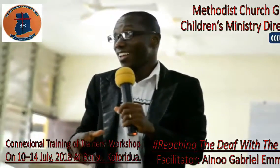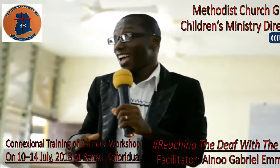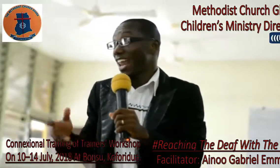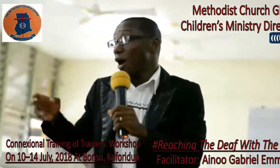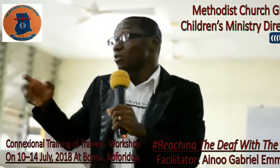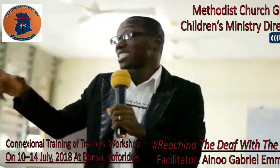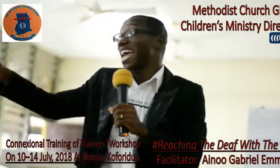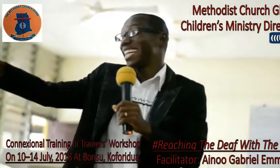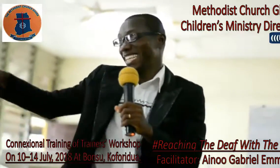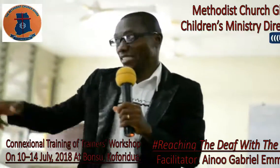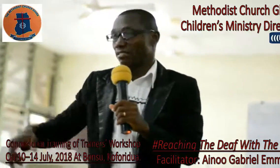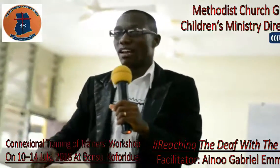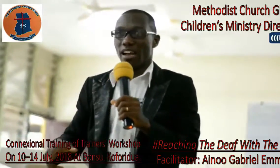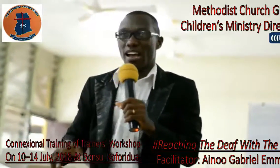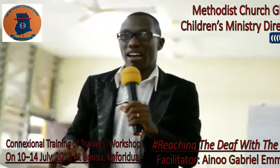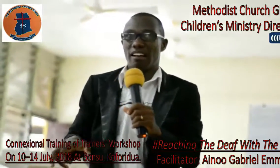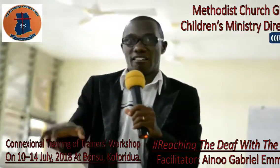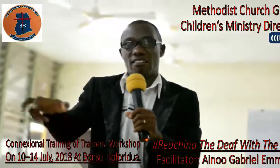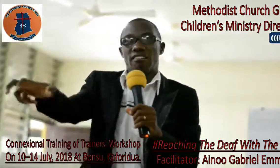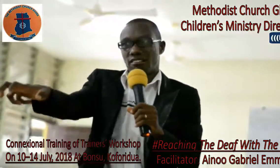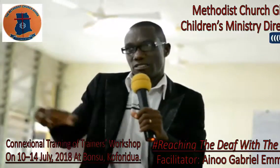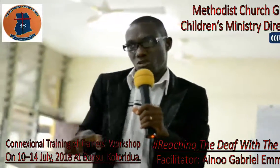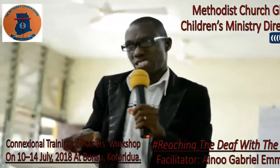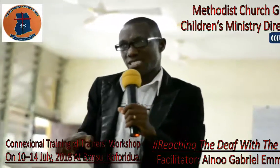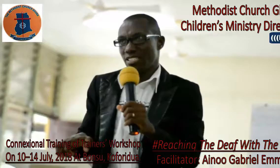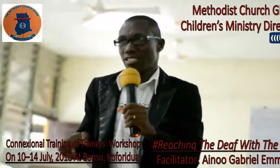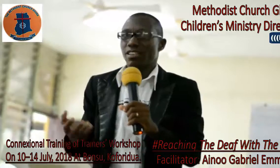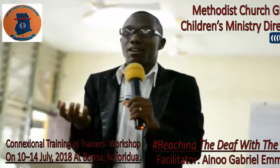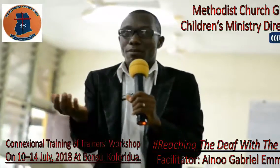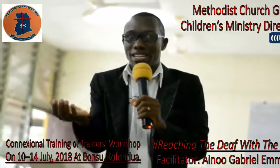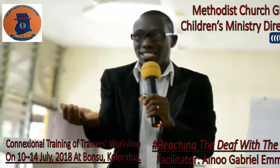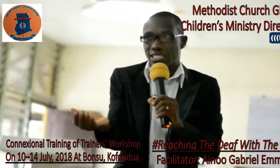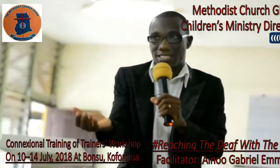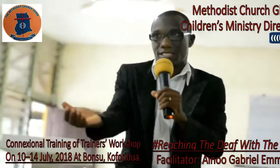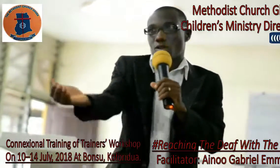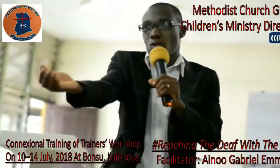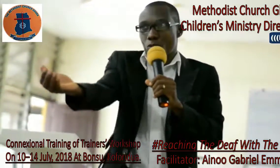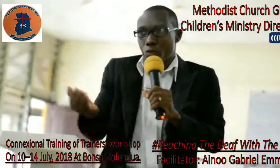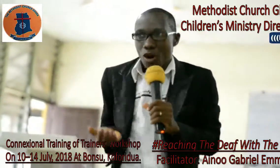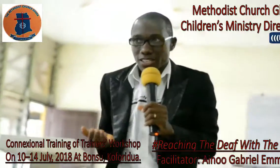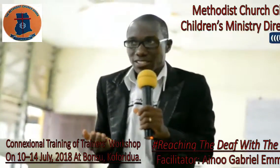You are stingy. Stingy is which one? And now we say this. You are stingy. But this is